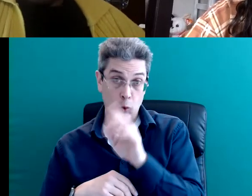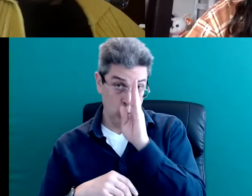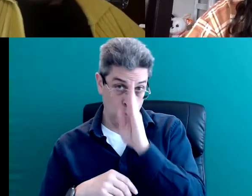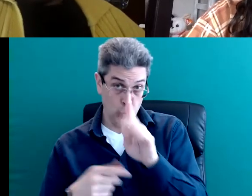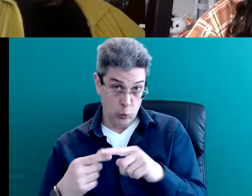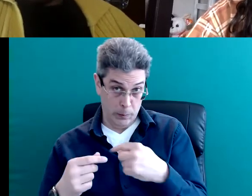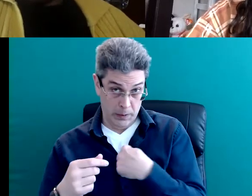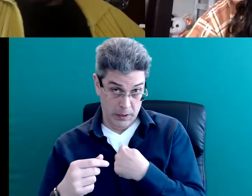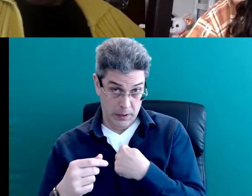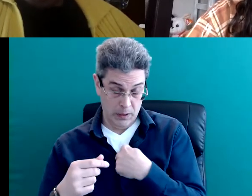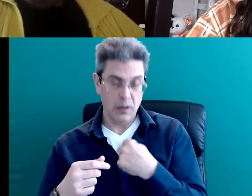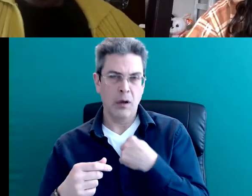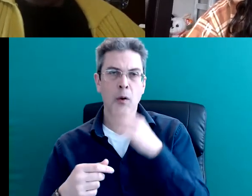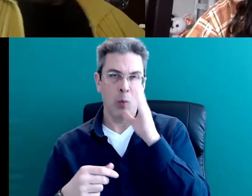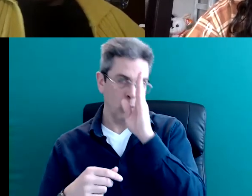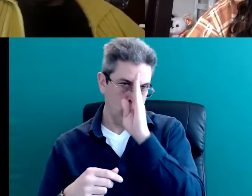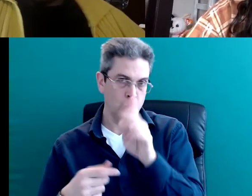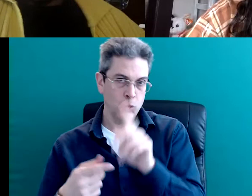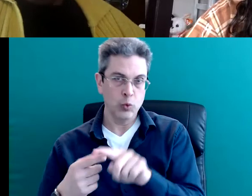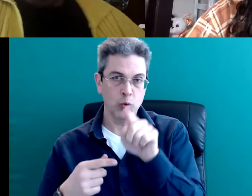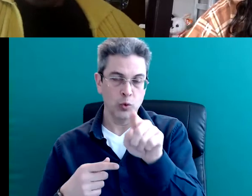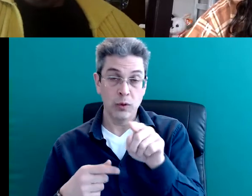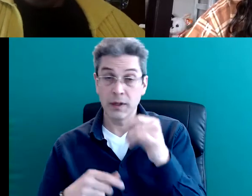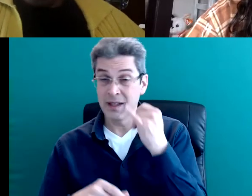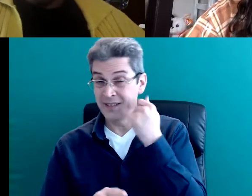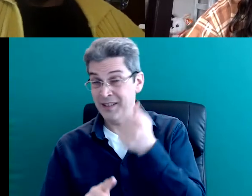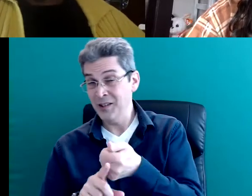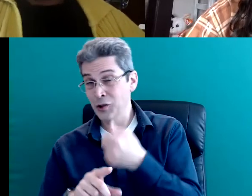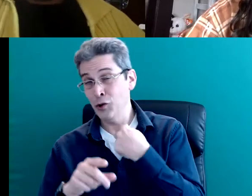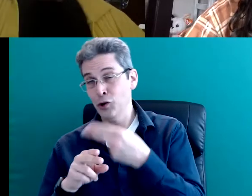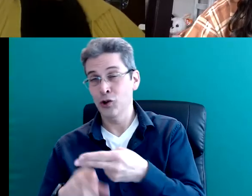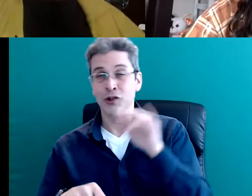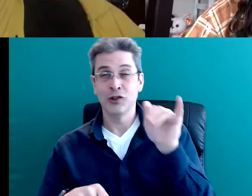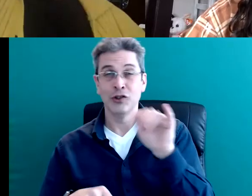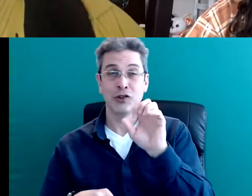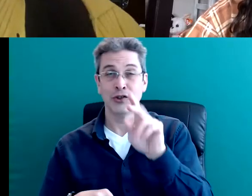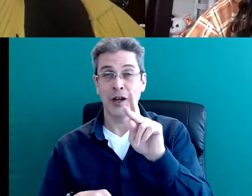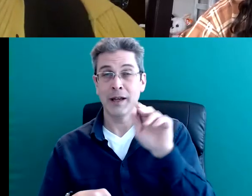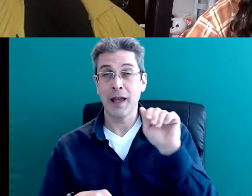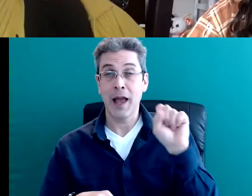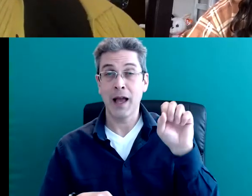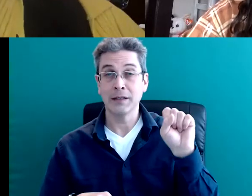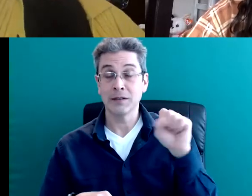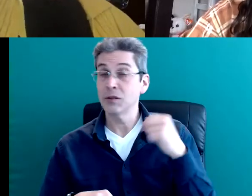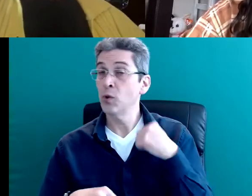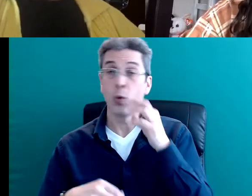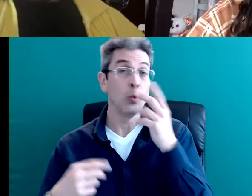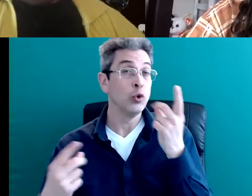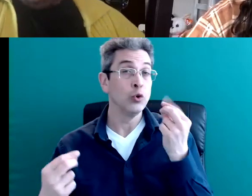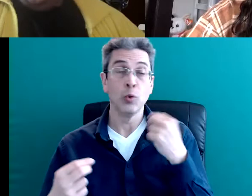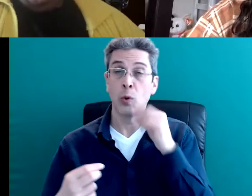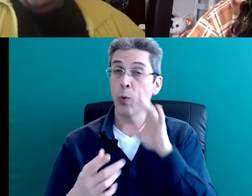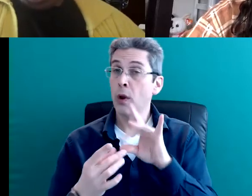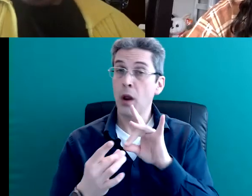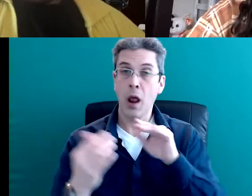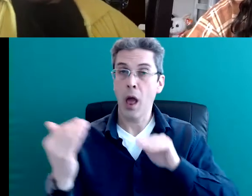directly. If they're just being a jackass, what I will do is talk above them. And what I will do is I will talk